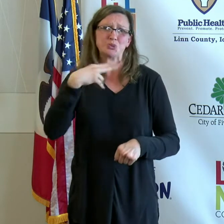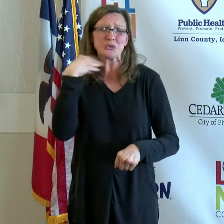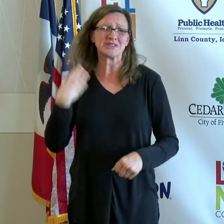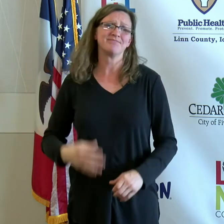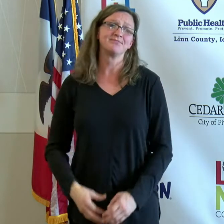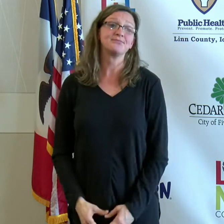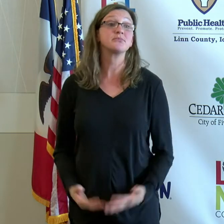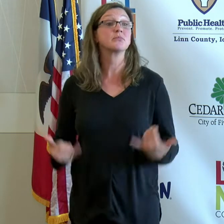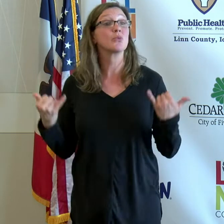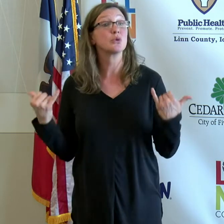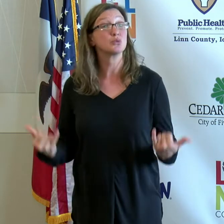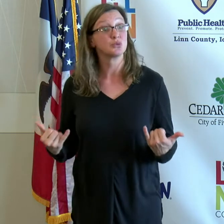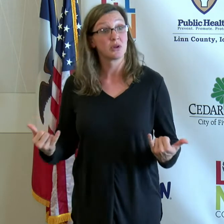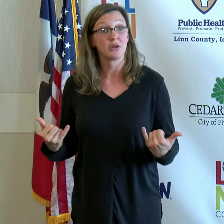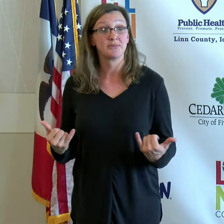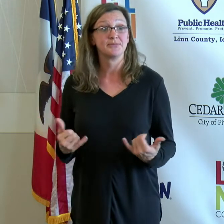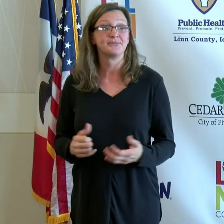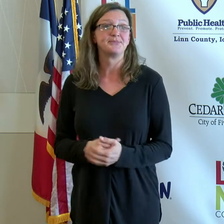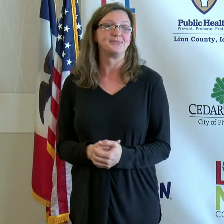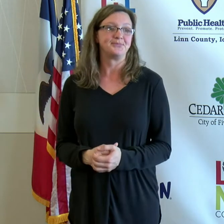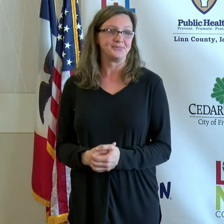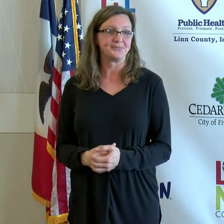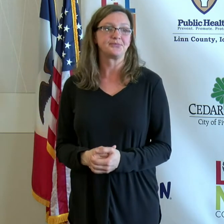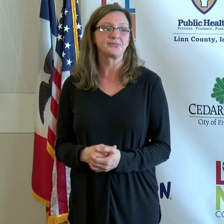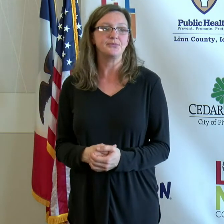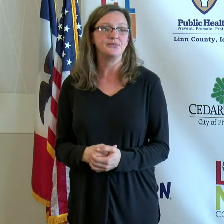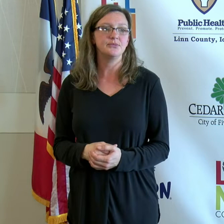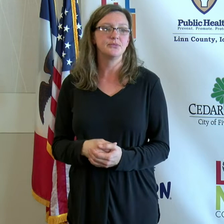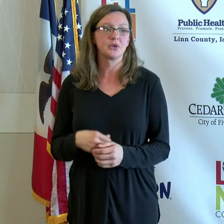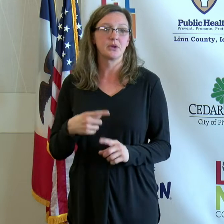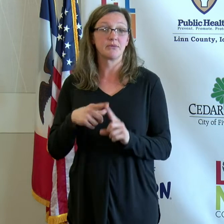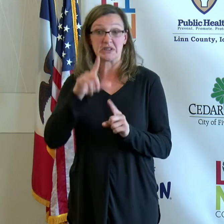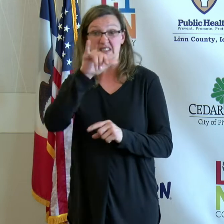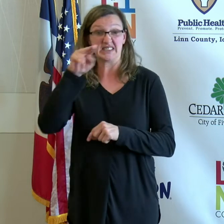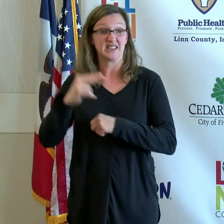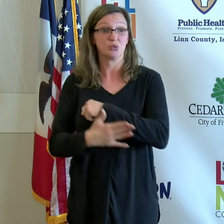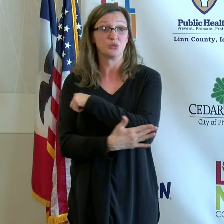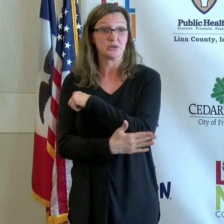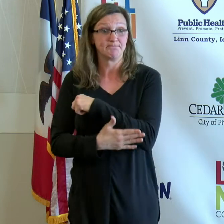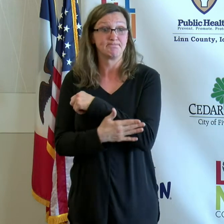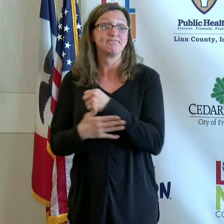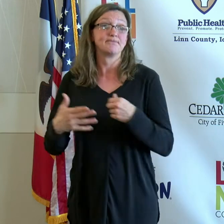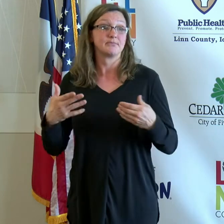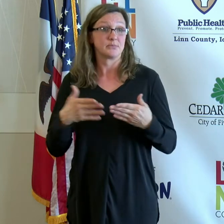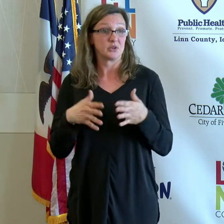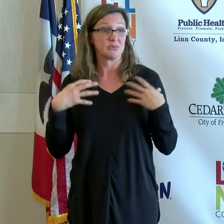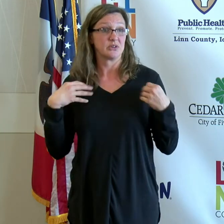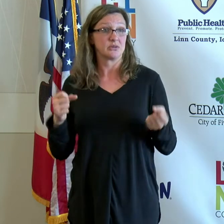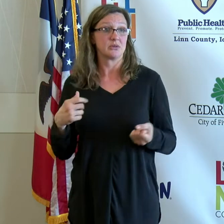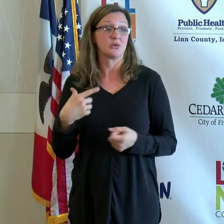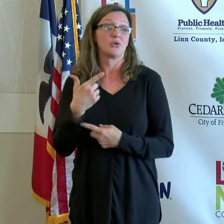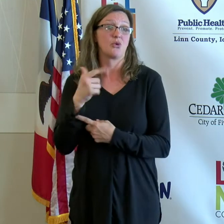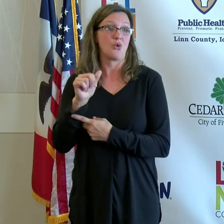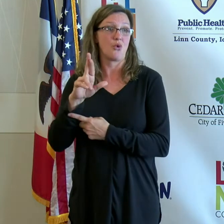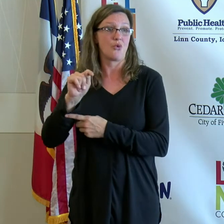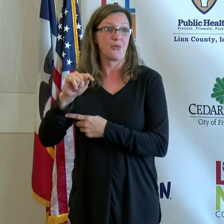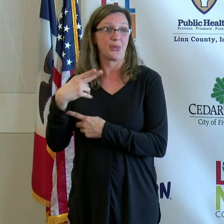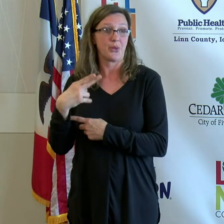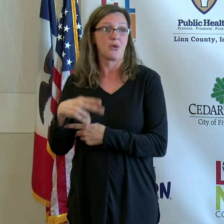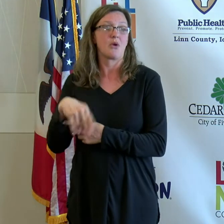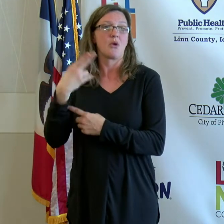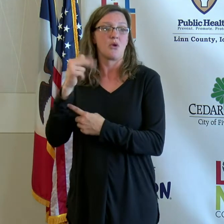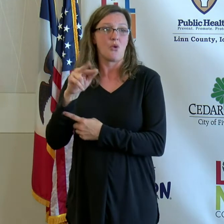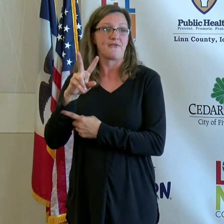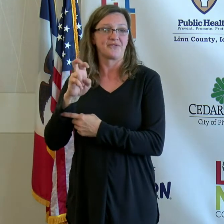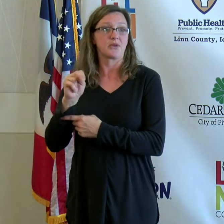Branch Supervisor with Linn County Public Health, and Garth Fagerbaki, our Facilities Director for Linn County. Dustin can